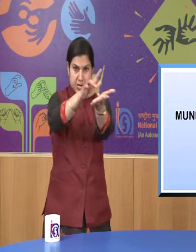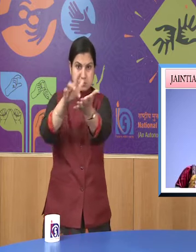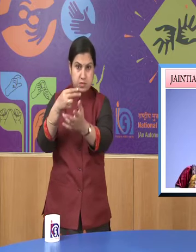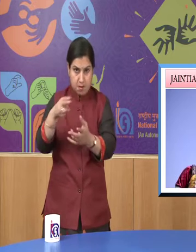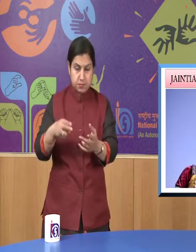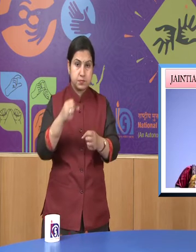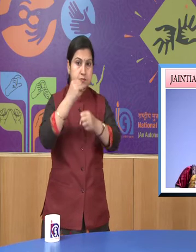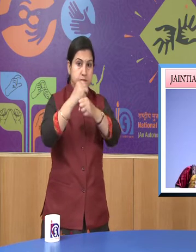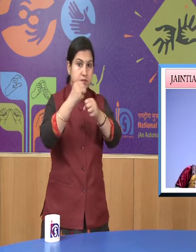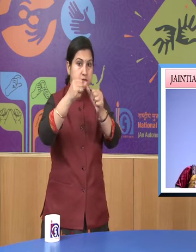Garo,